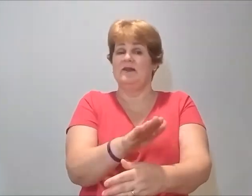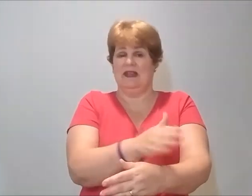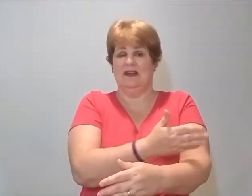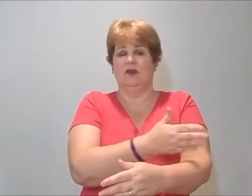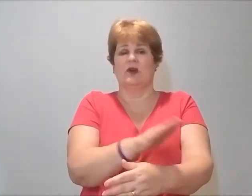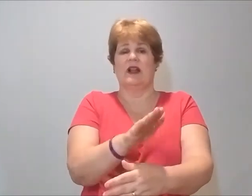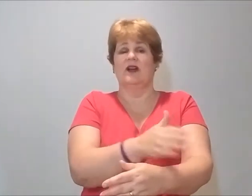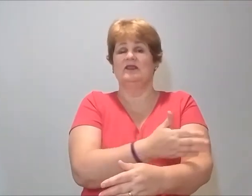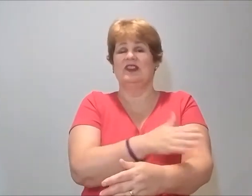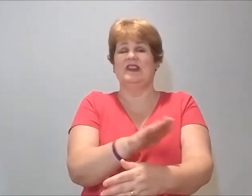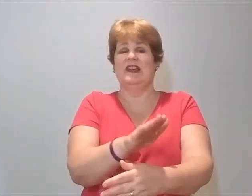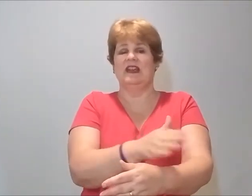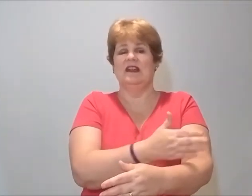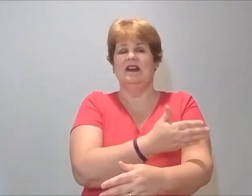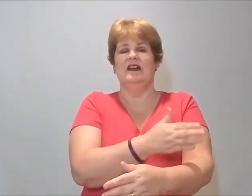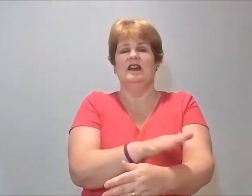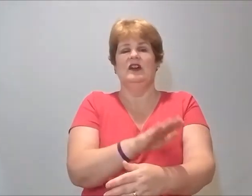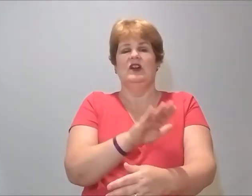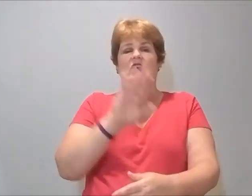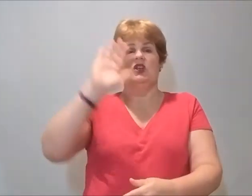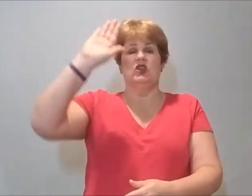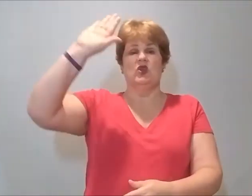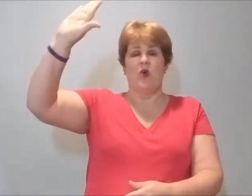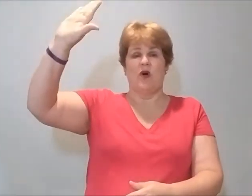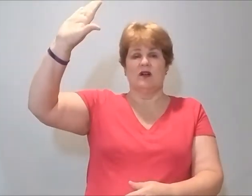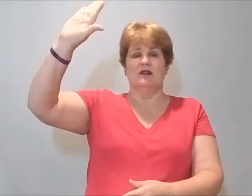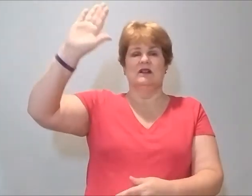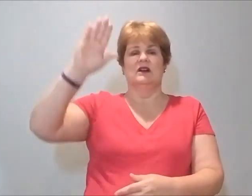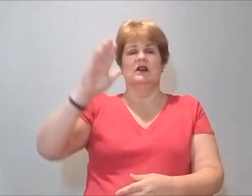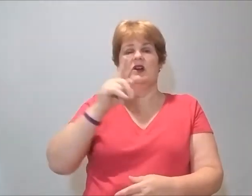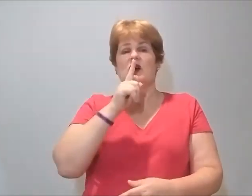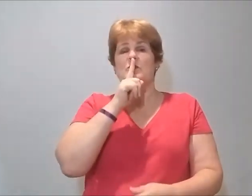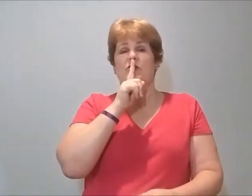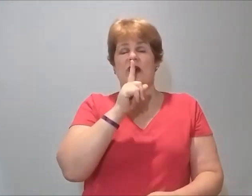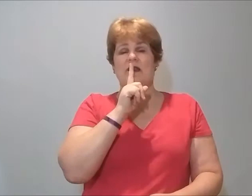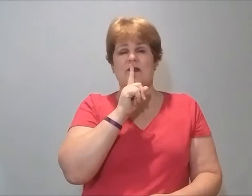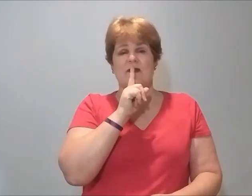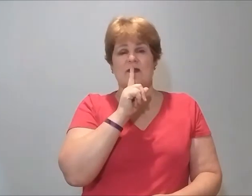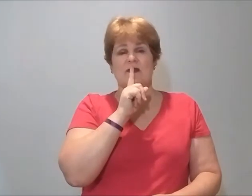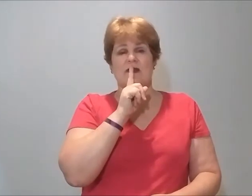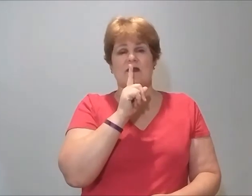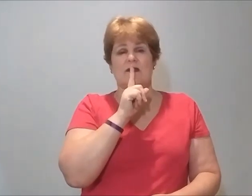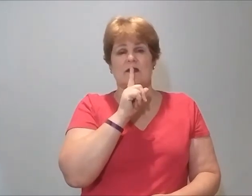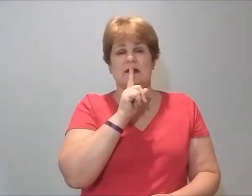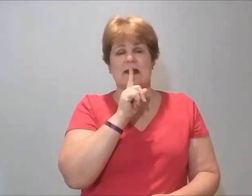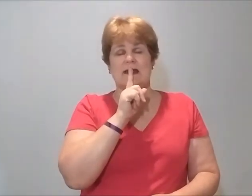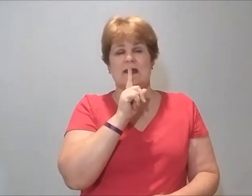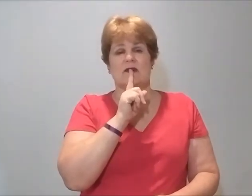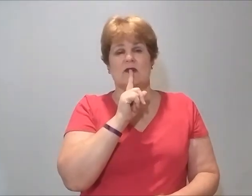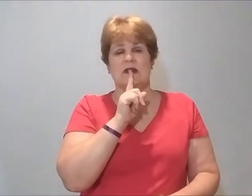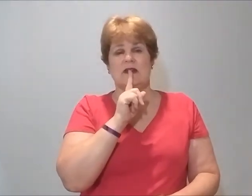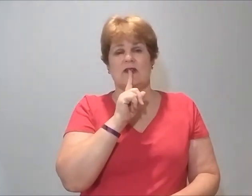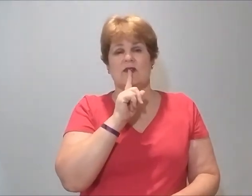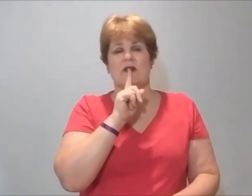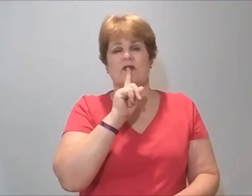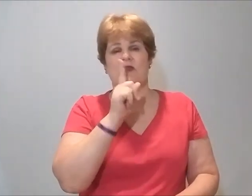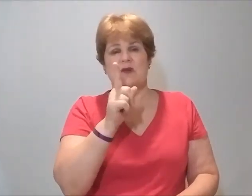hand. Lord, I love to sing your praises is taking your index finger from your